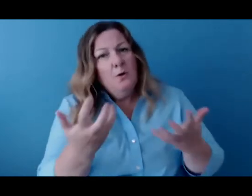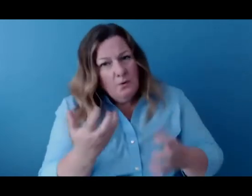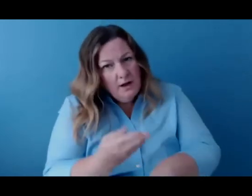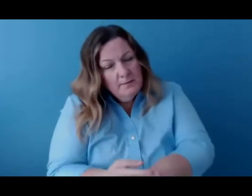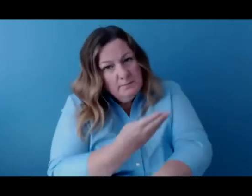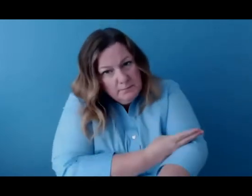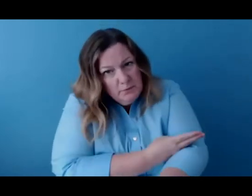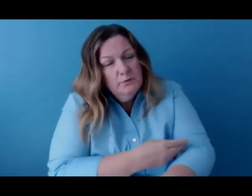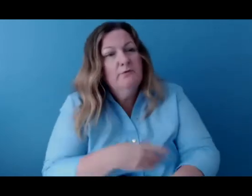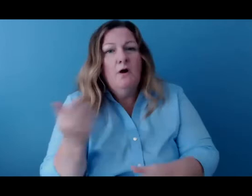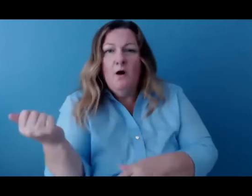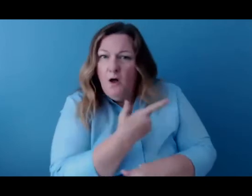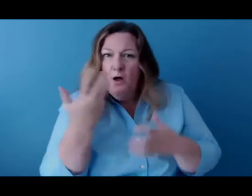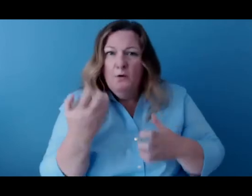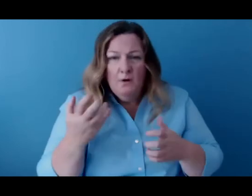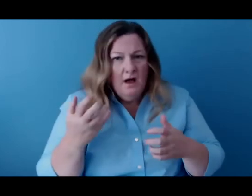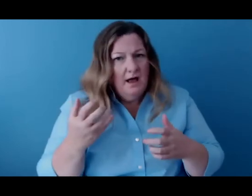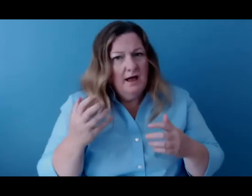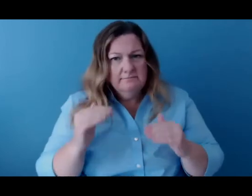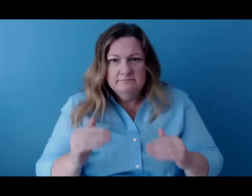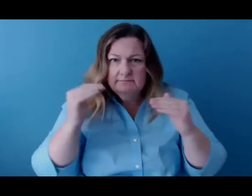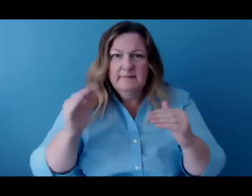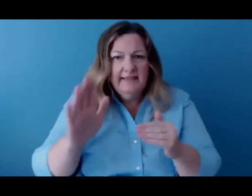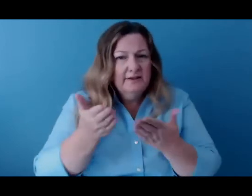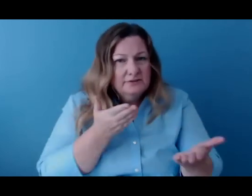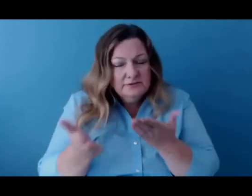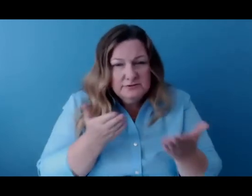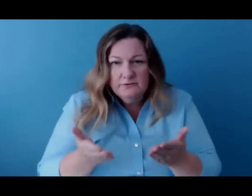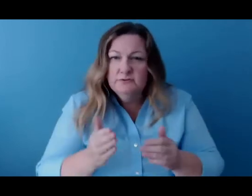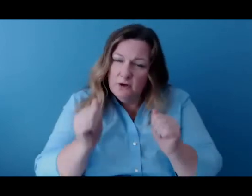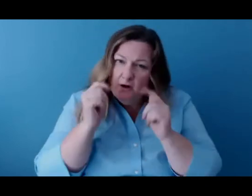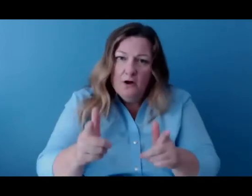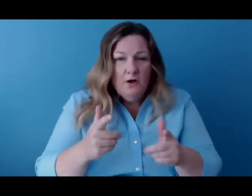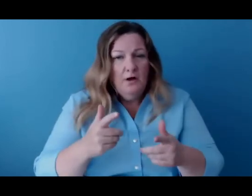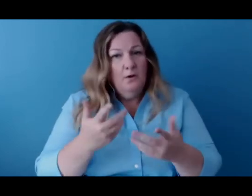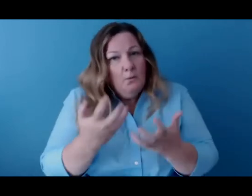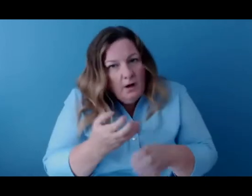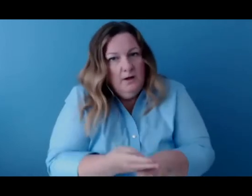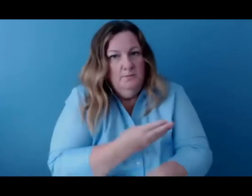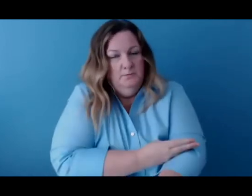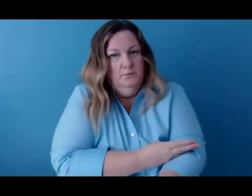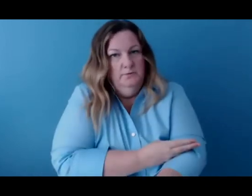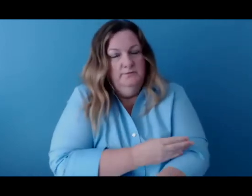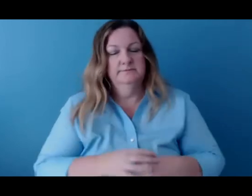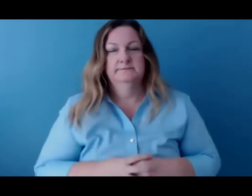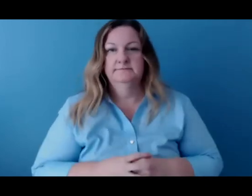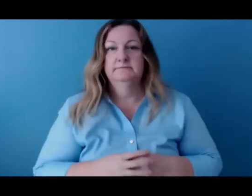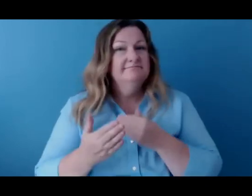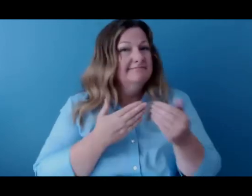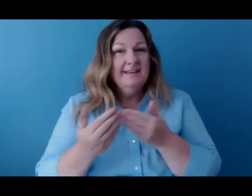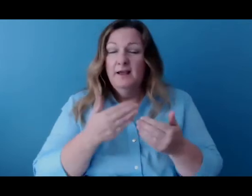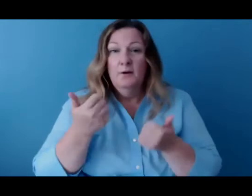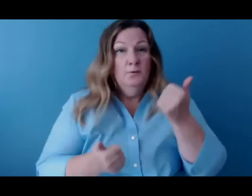improving the ways we do that. What industry in the world wouldn't be interested in that? Everybody is always interested in improving, whether you're in banking,